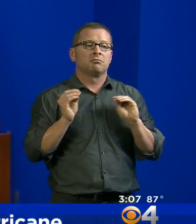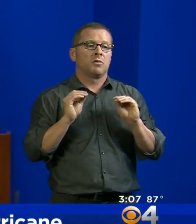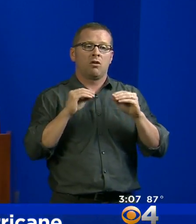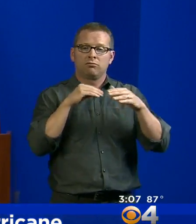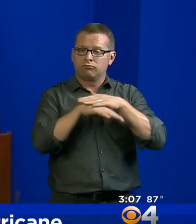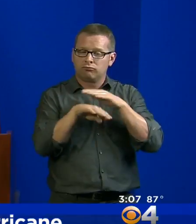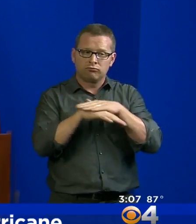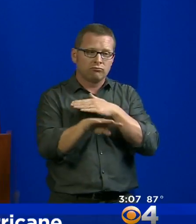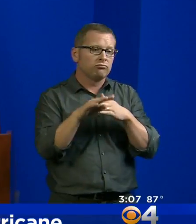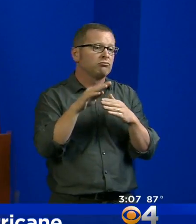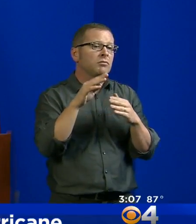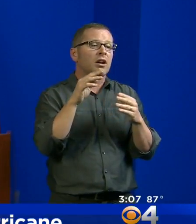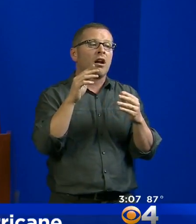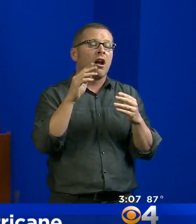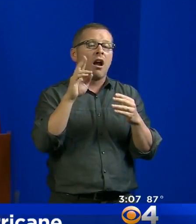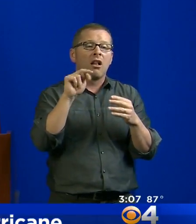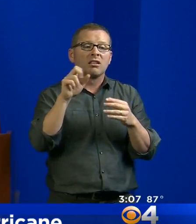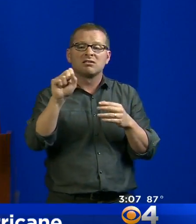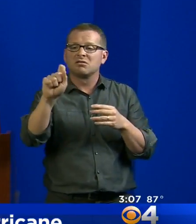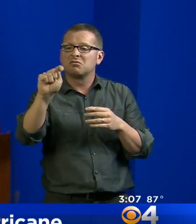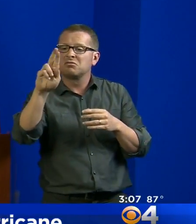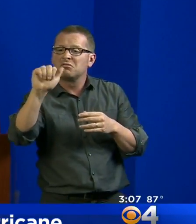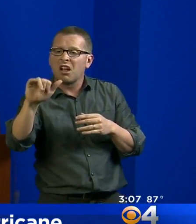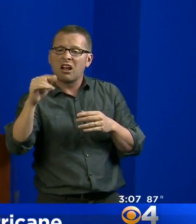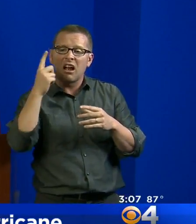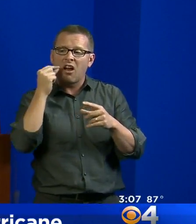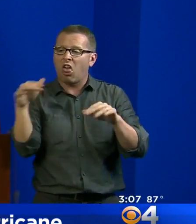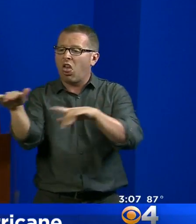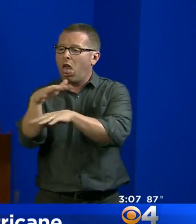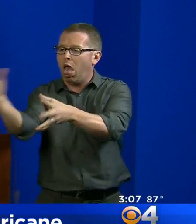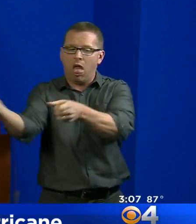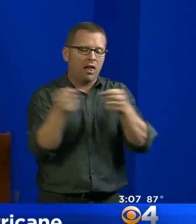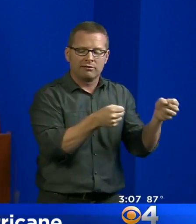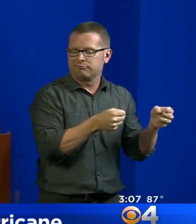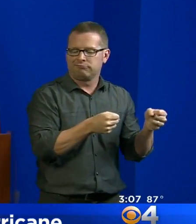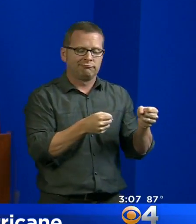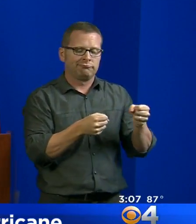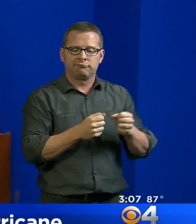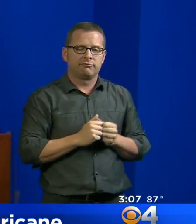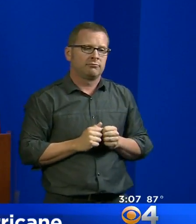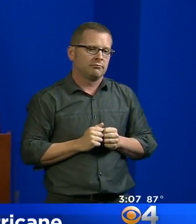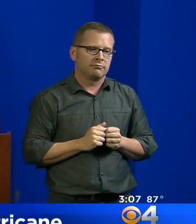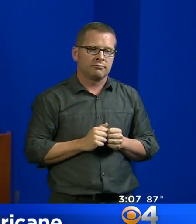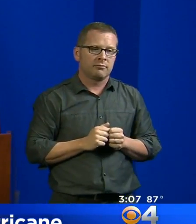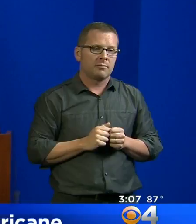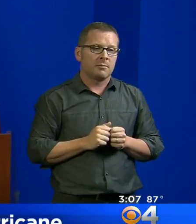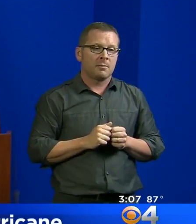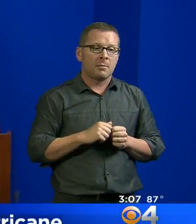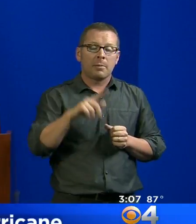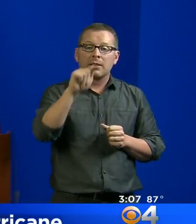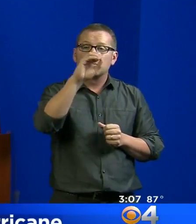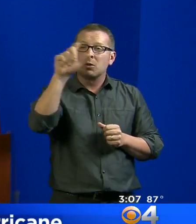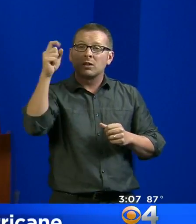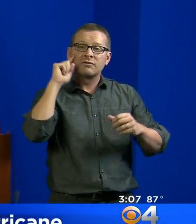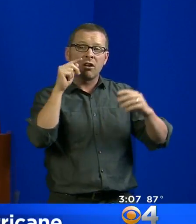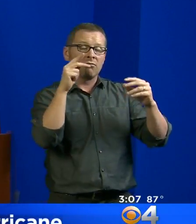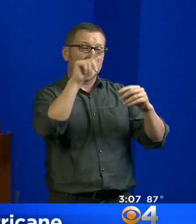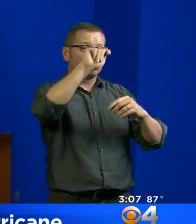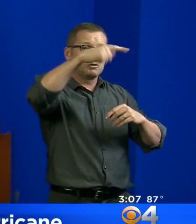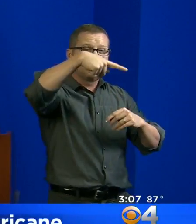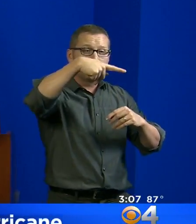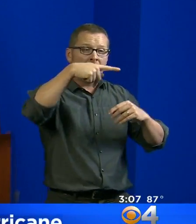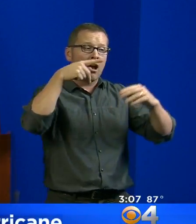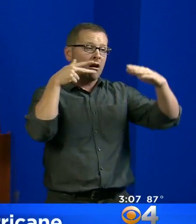today at various sites around Broward County to allow crews to begin road safety inspections and debris